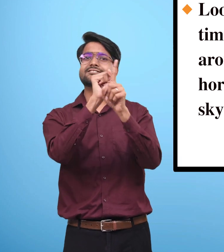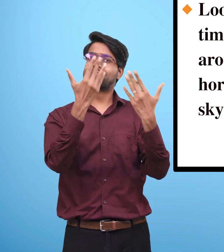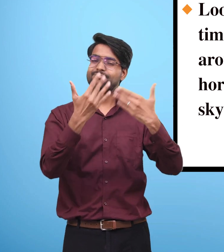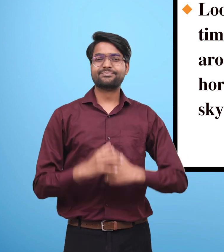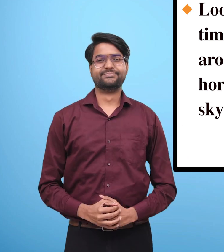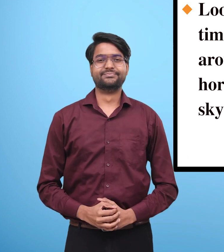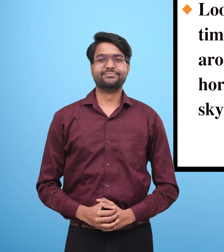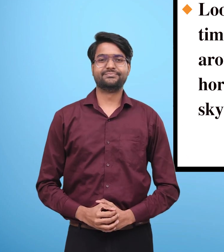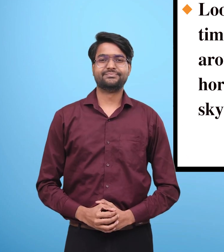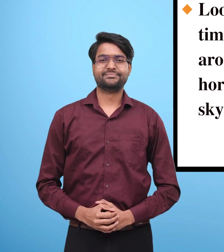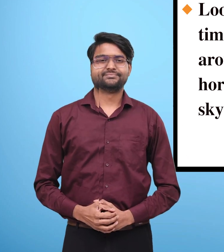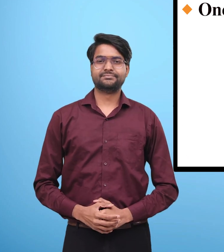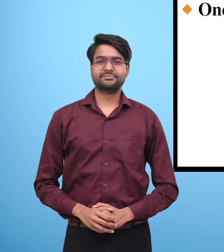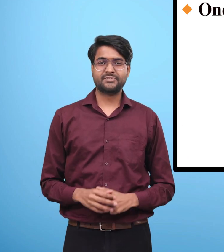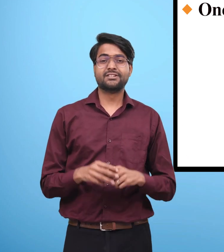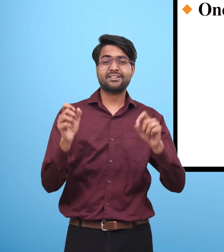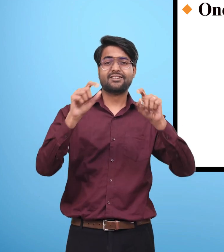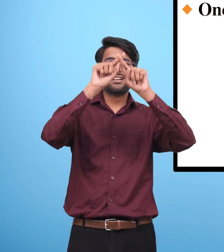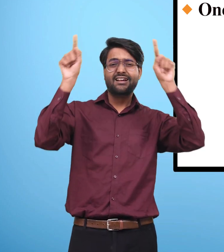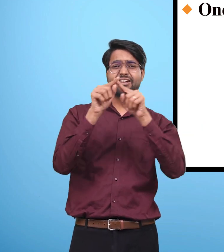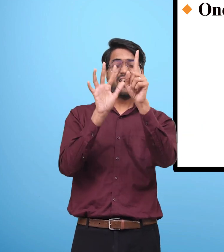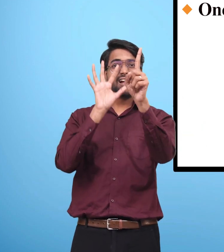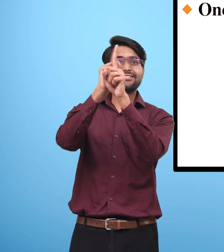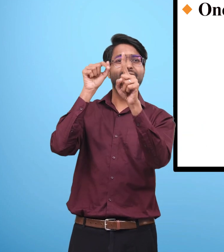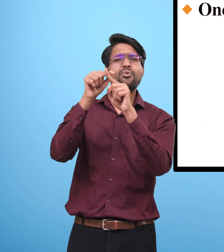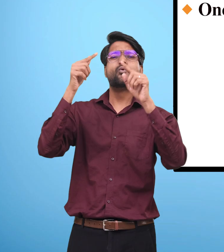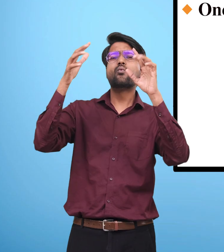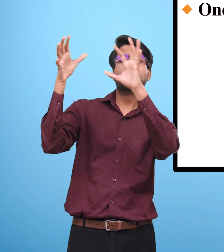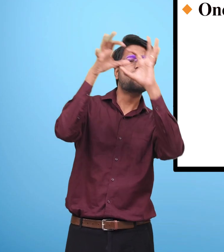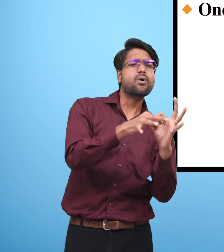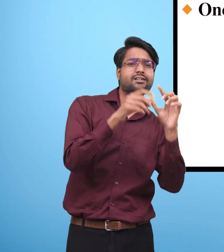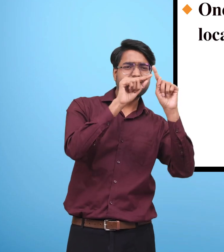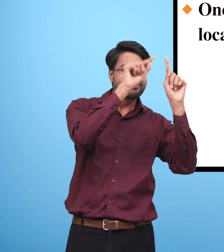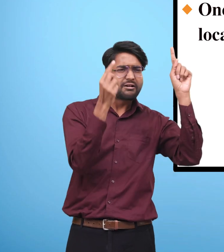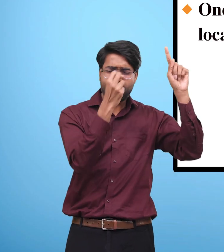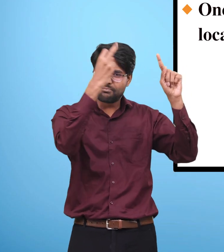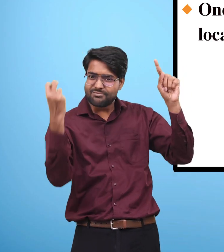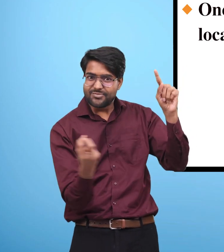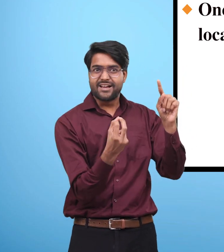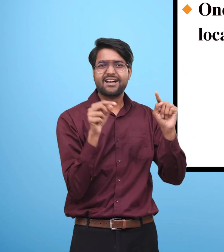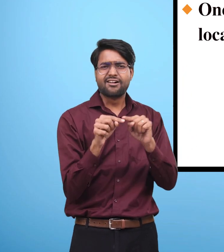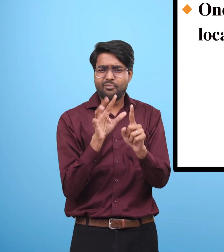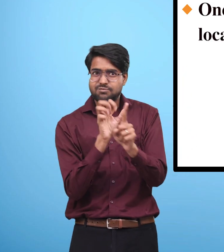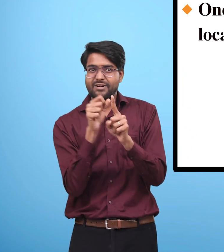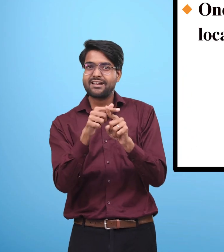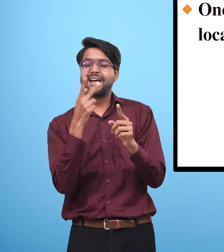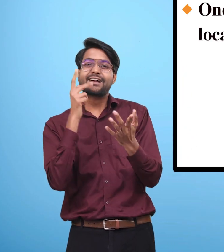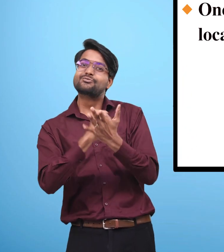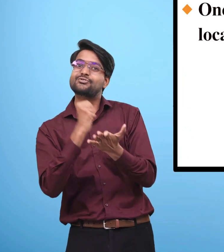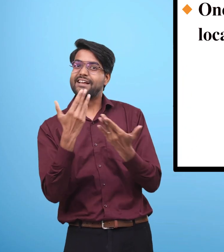Dipper. Once you identify the Big Dipper, try to locate the pole star.